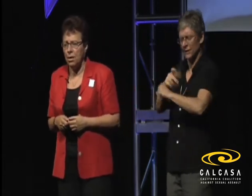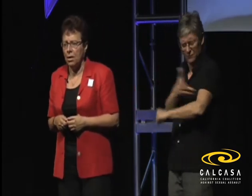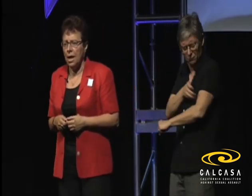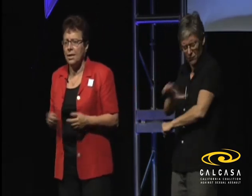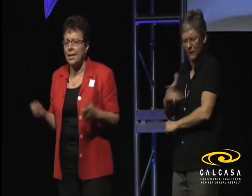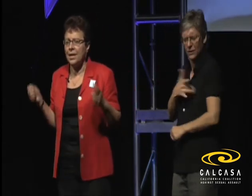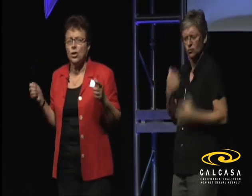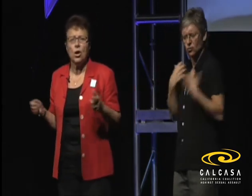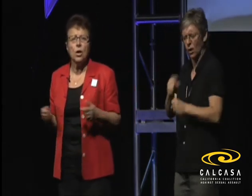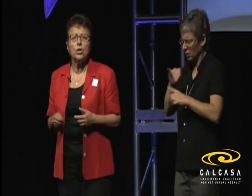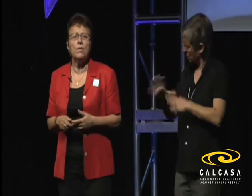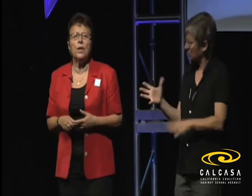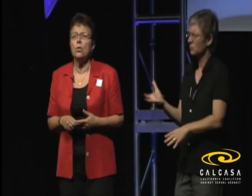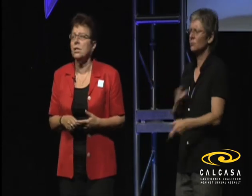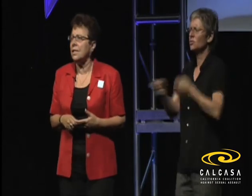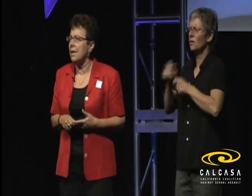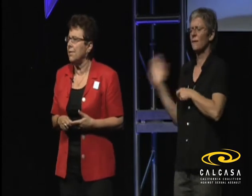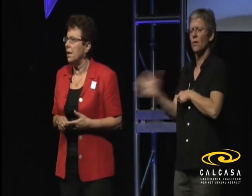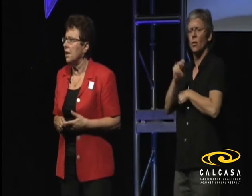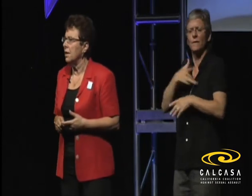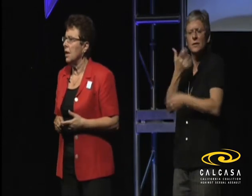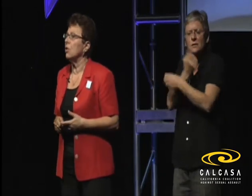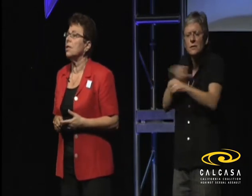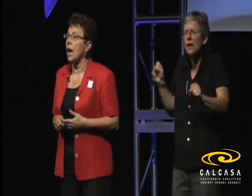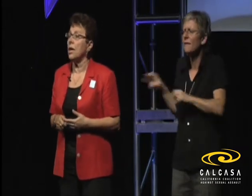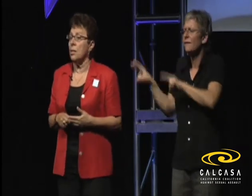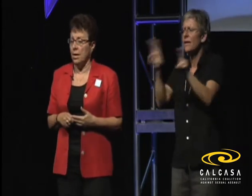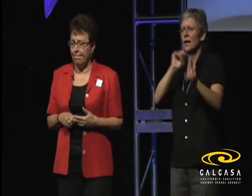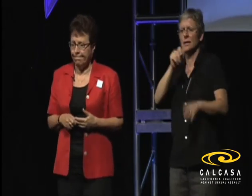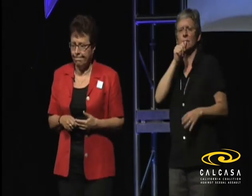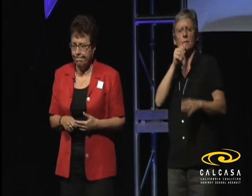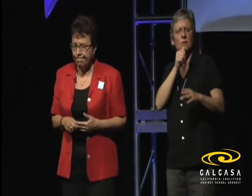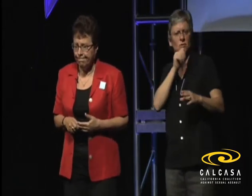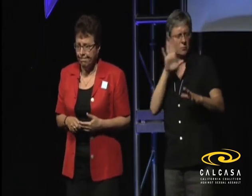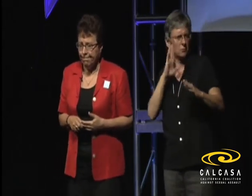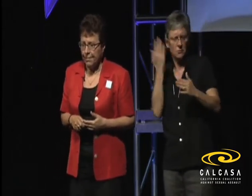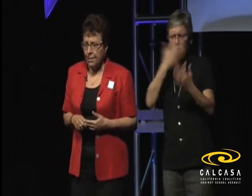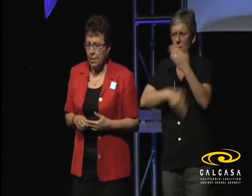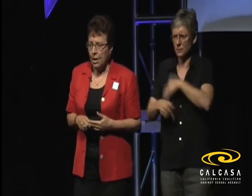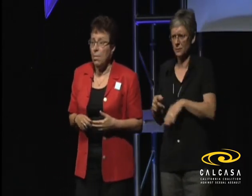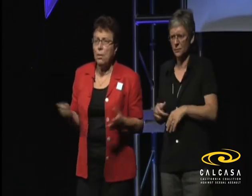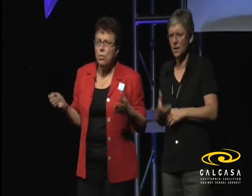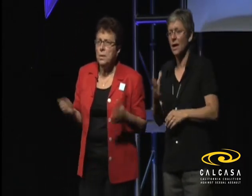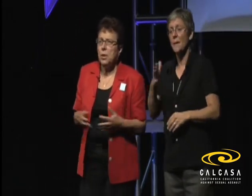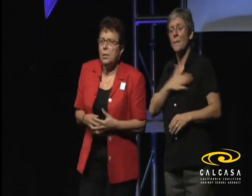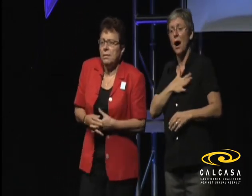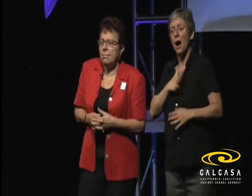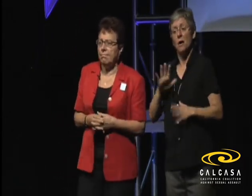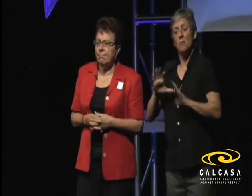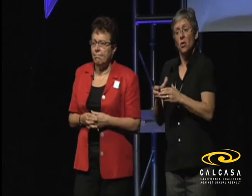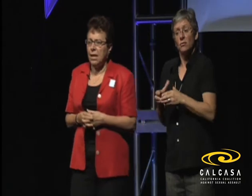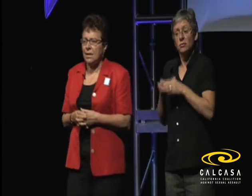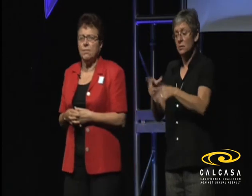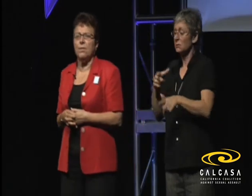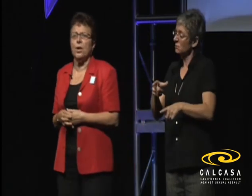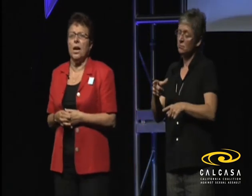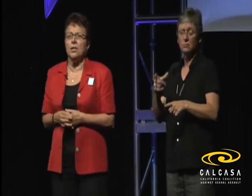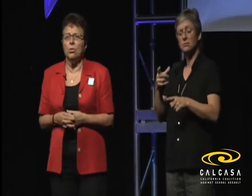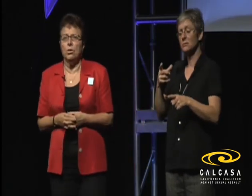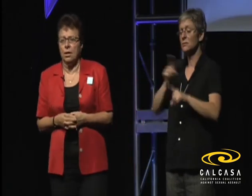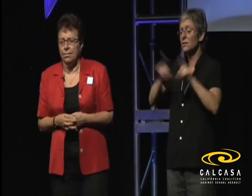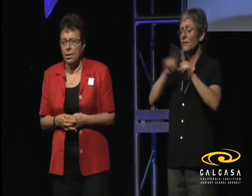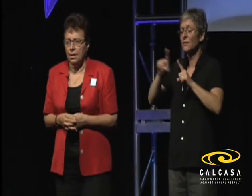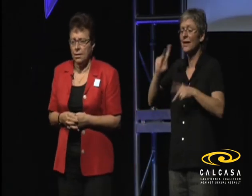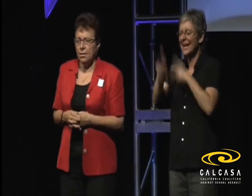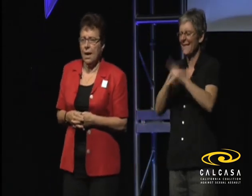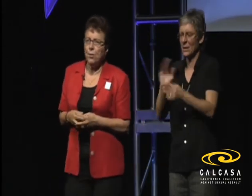empowerment and to take charge of their own safety and autonomy. In my movement, there would be lots of different kinds of